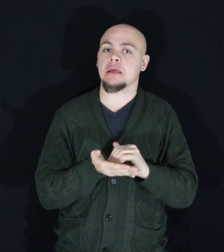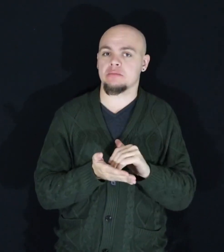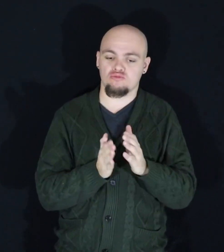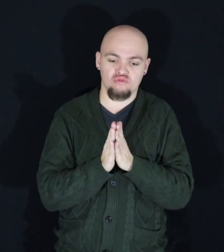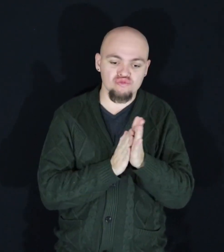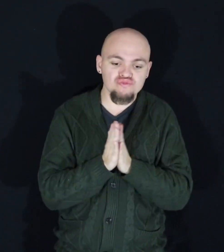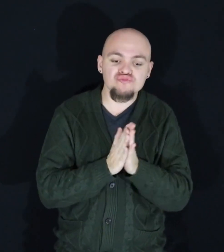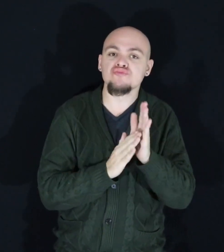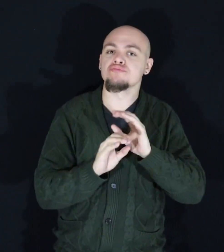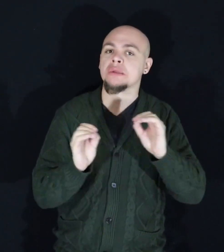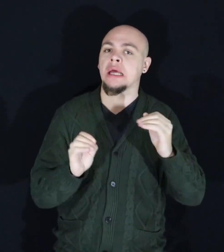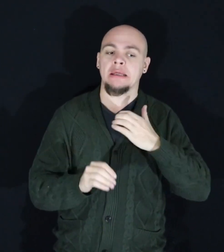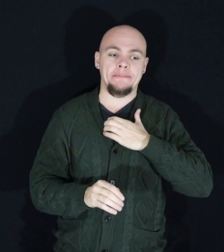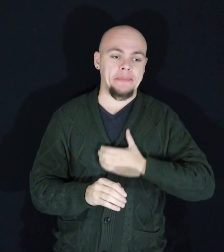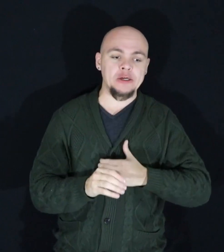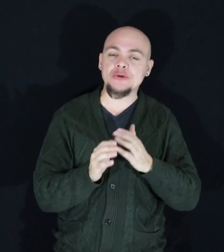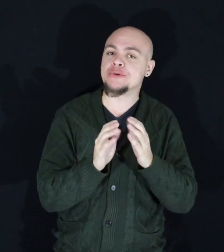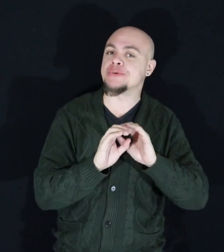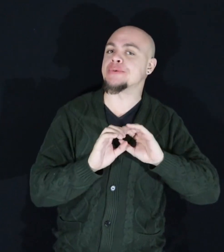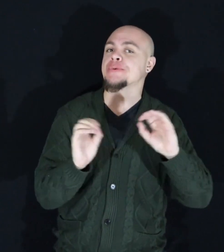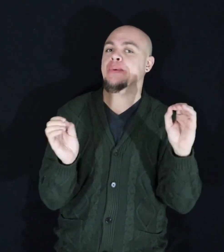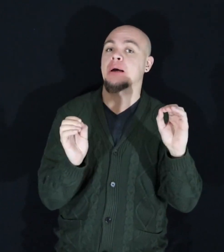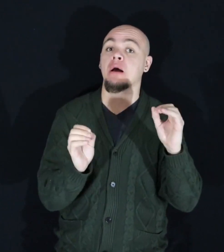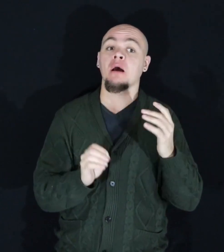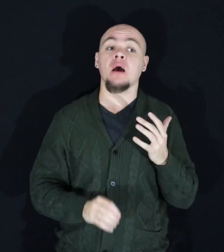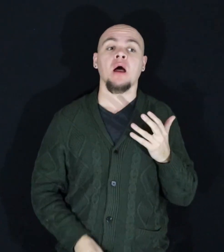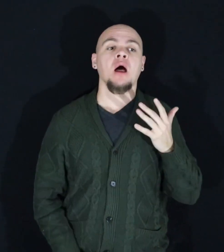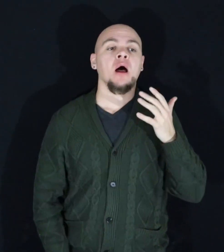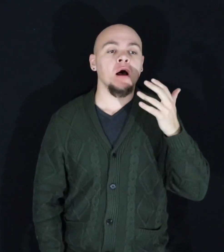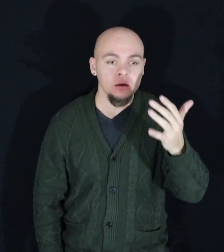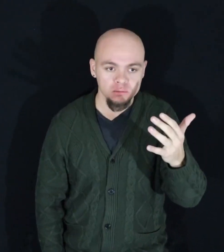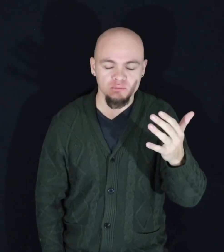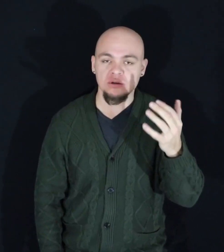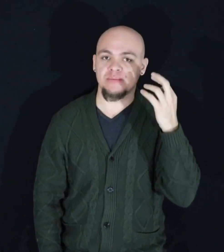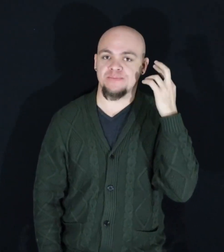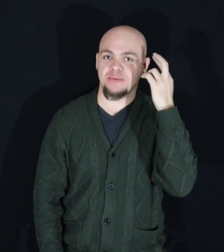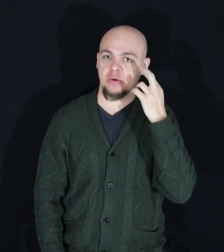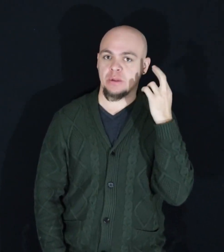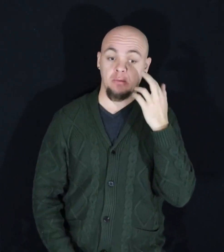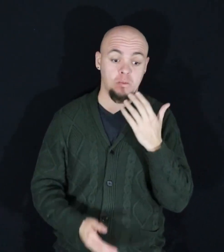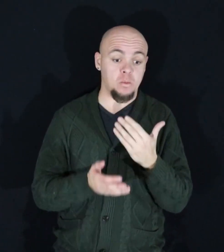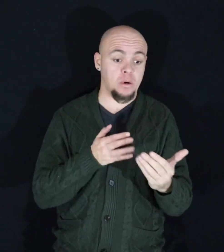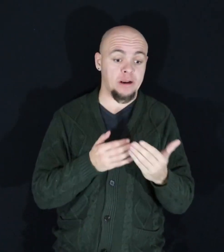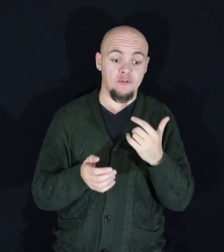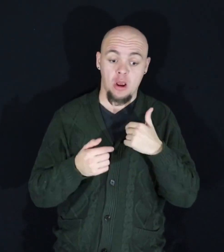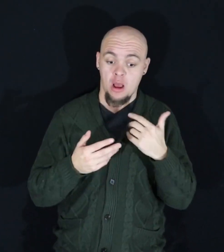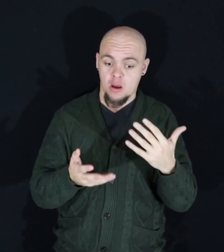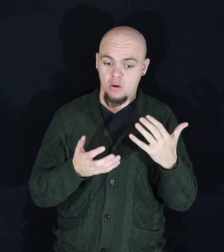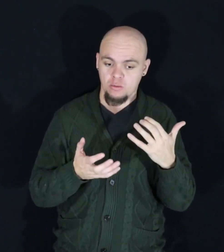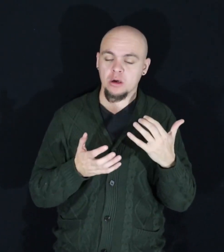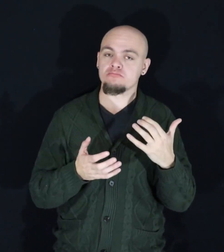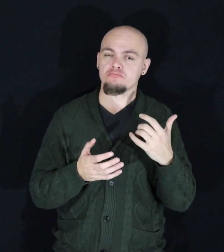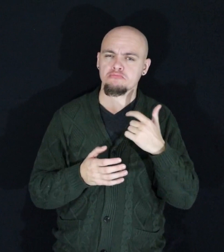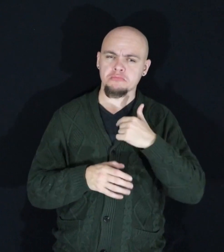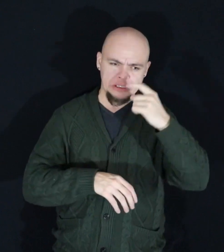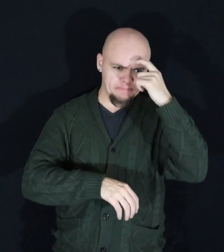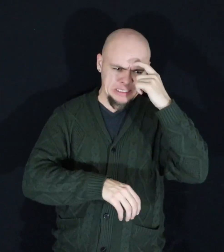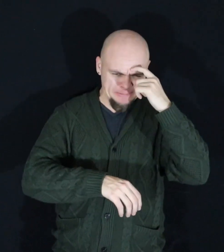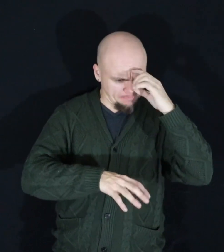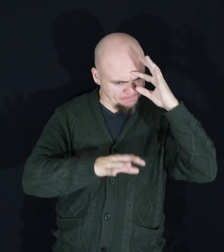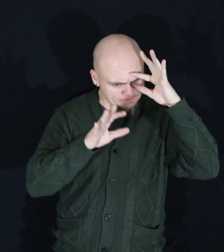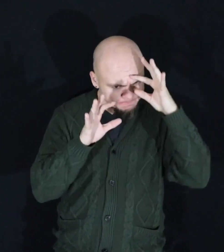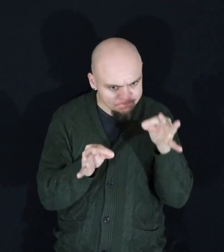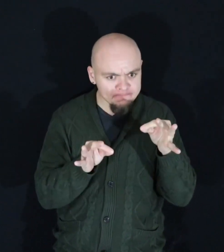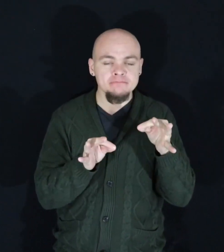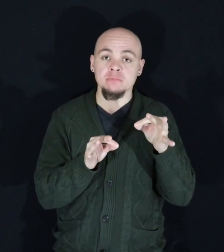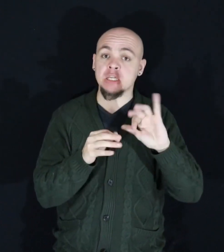drive or passion in life. Until a little bit later, I realized that I can do whatever I want in this lifetime as long as I put my mind to it,